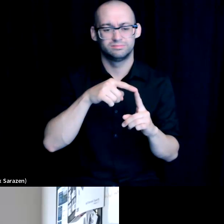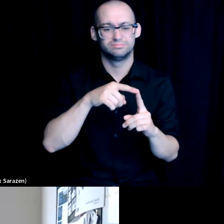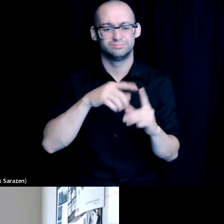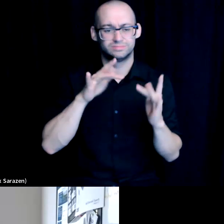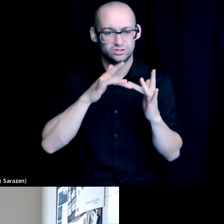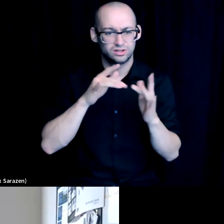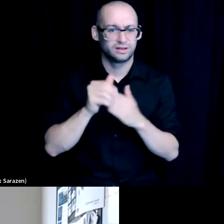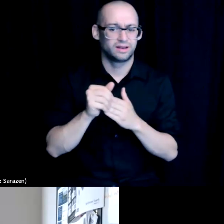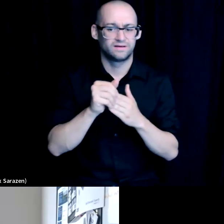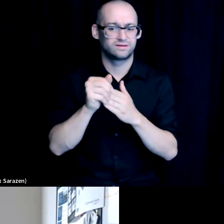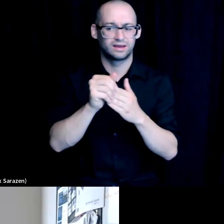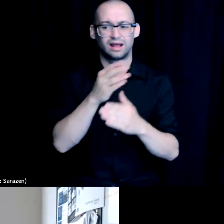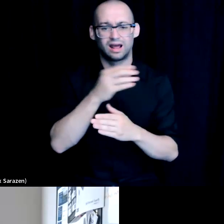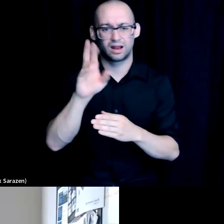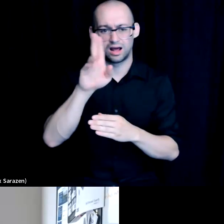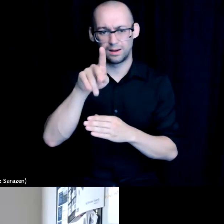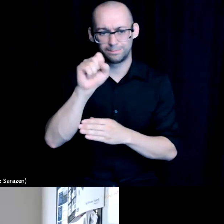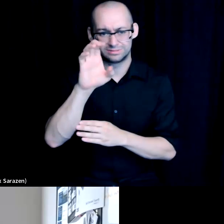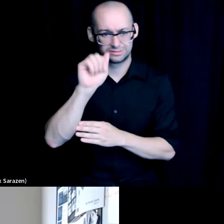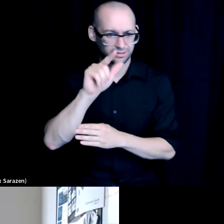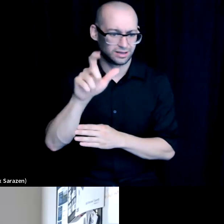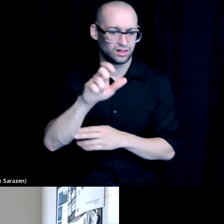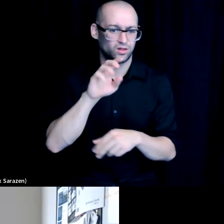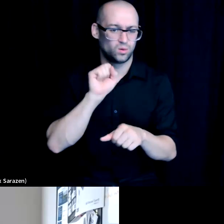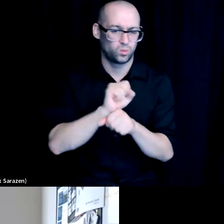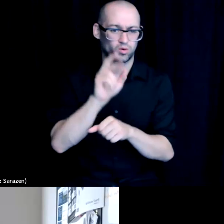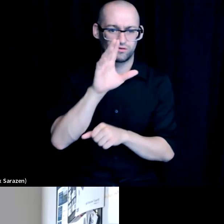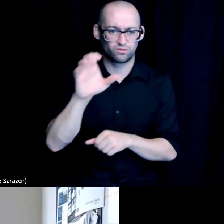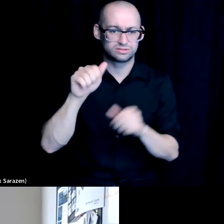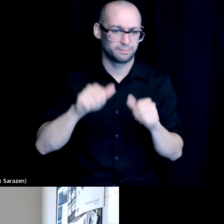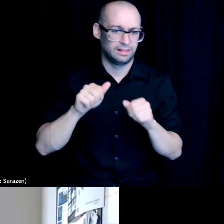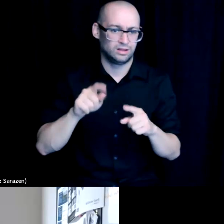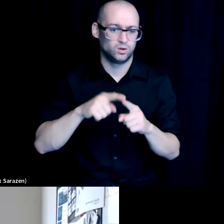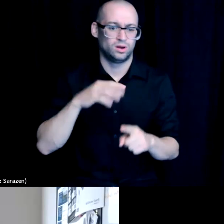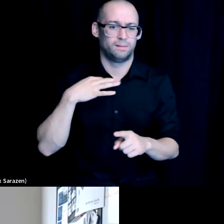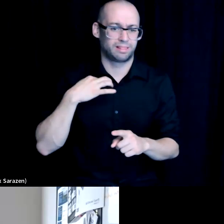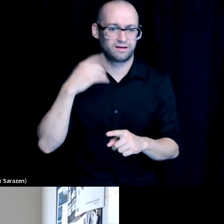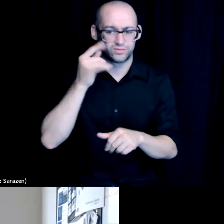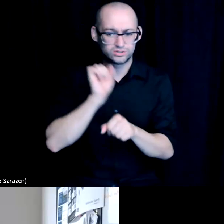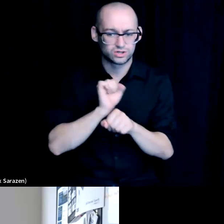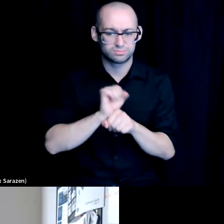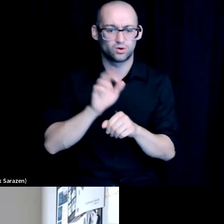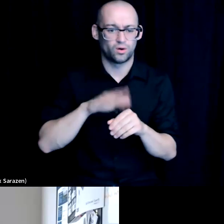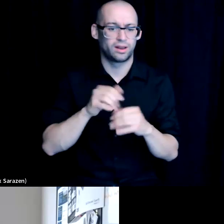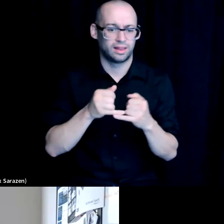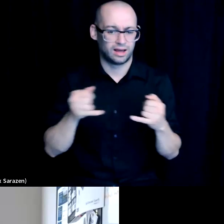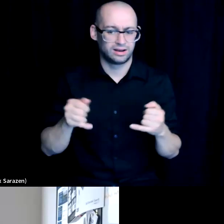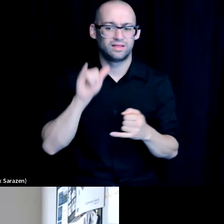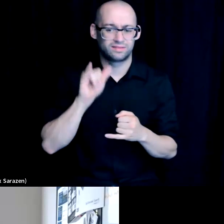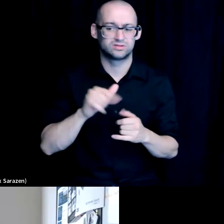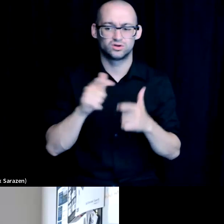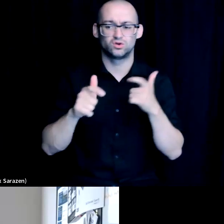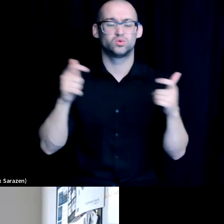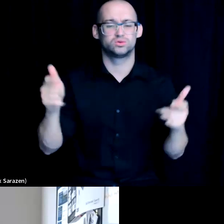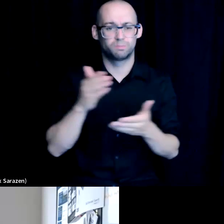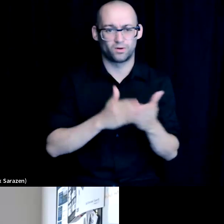digitally navigating and digitally upskilling workforce ability to apply for jobs online. That is going to be a huge component